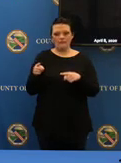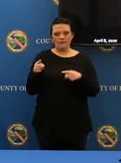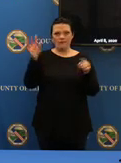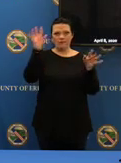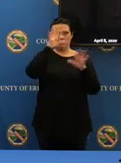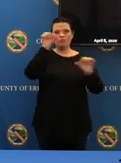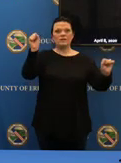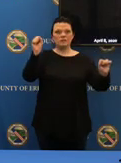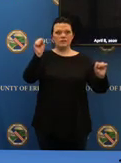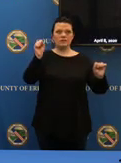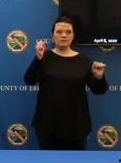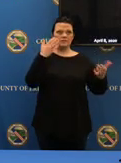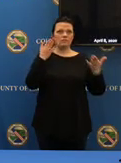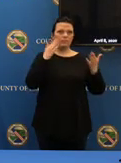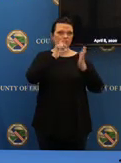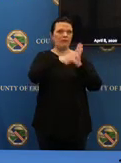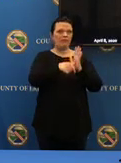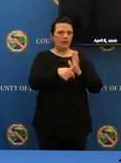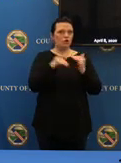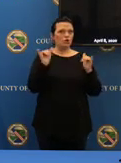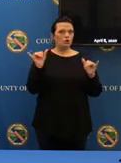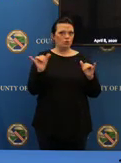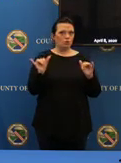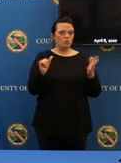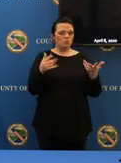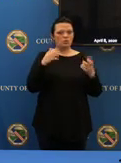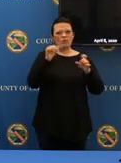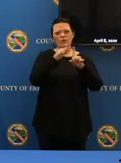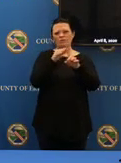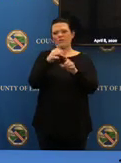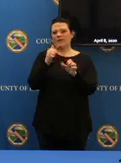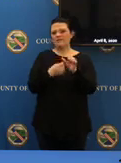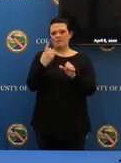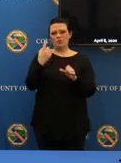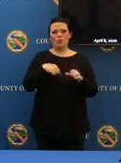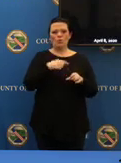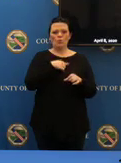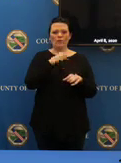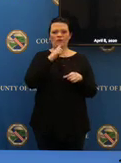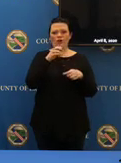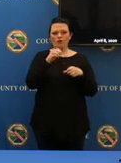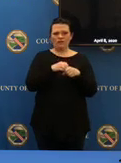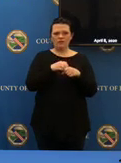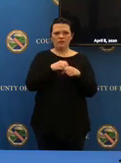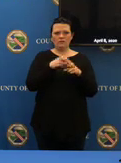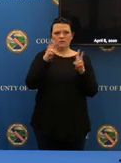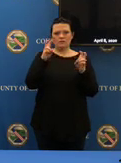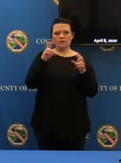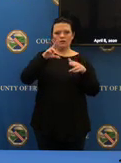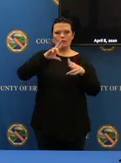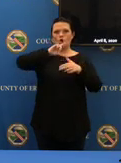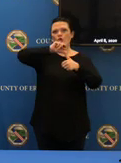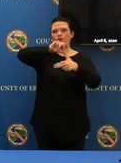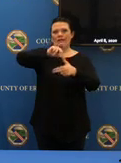will probably be coming on a little later too. I just want to remind everybody that we are in the storm, the